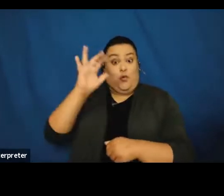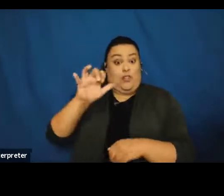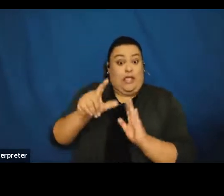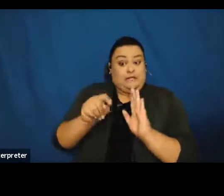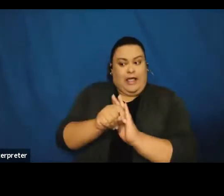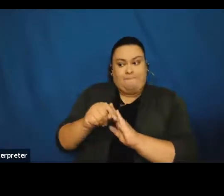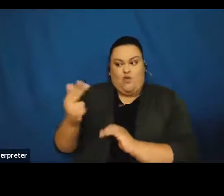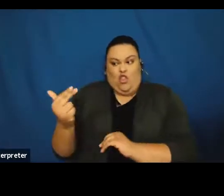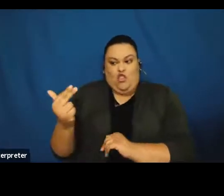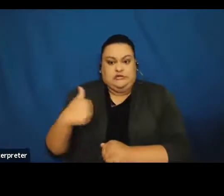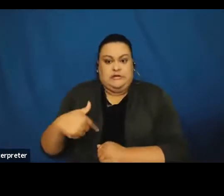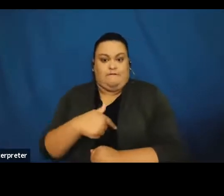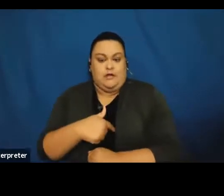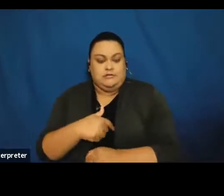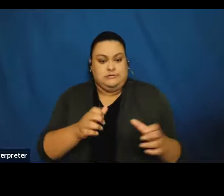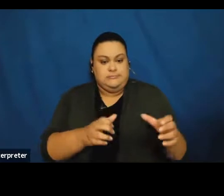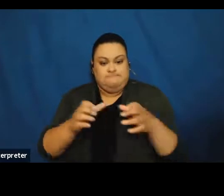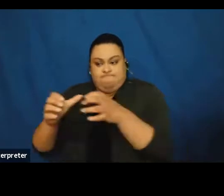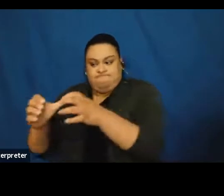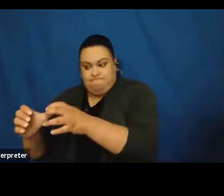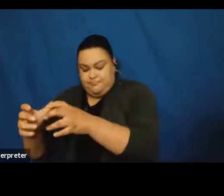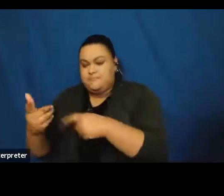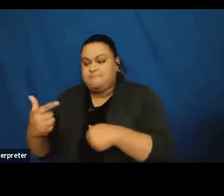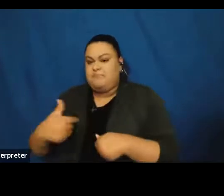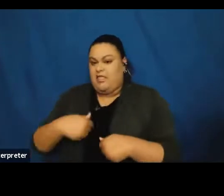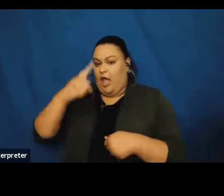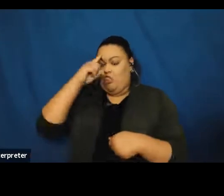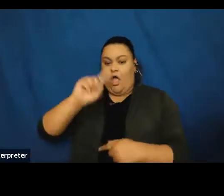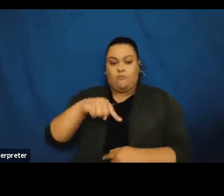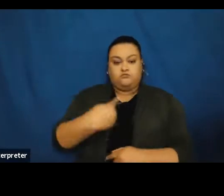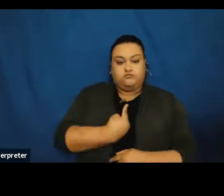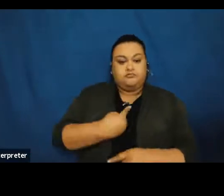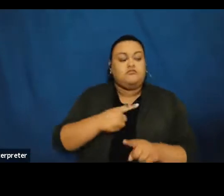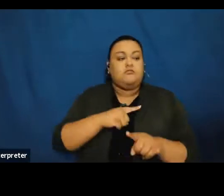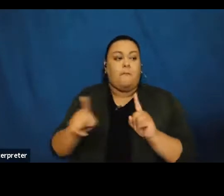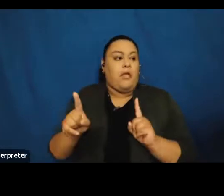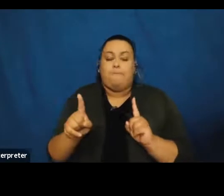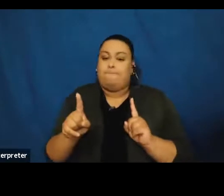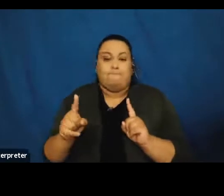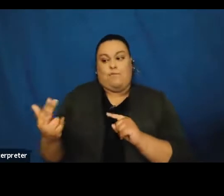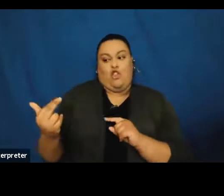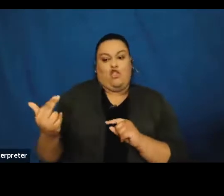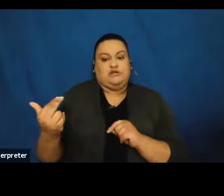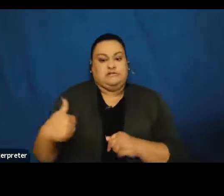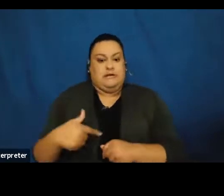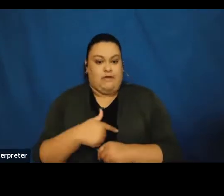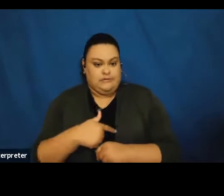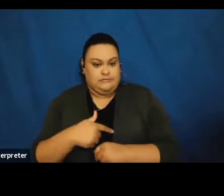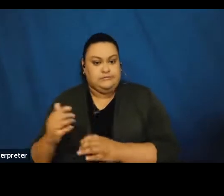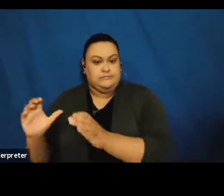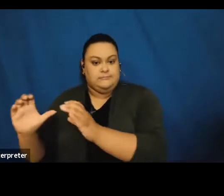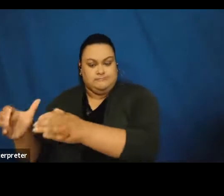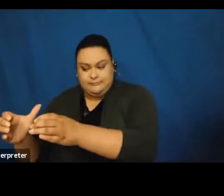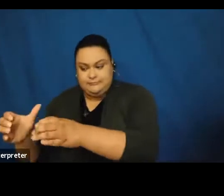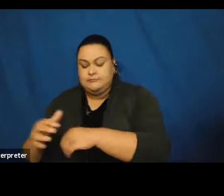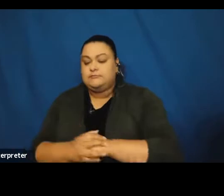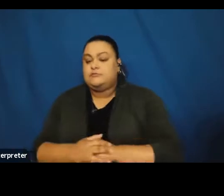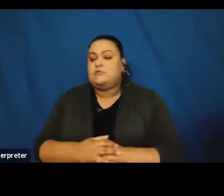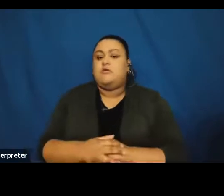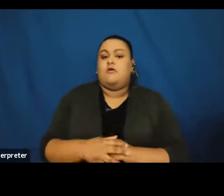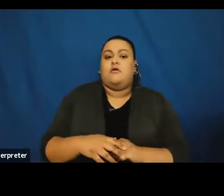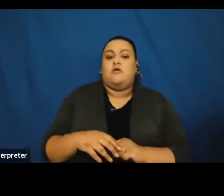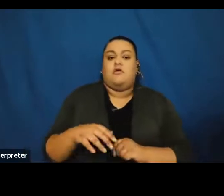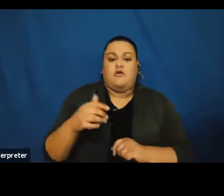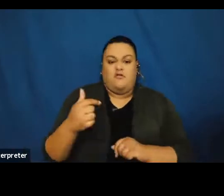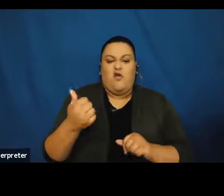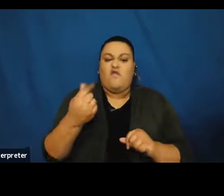but I thought I was the only one. But it turned out to be there were 13. Sal Castro got arrested, and so did a few